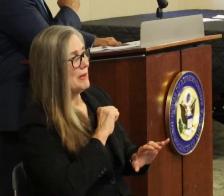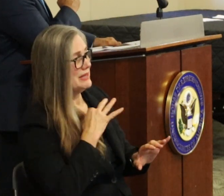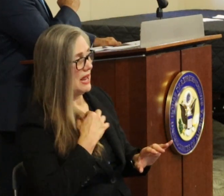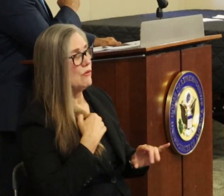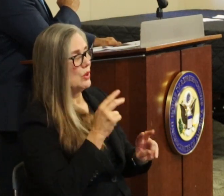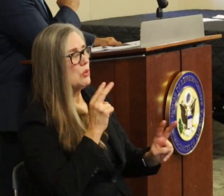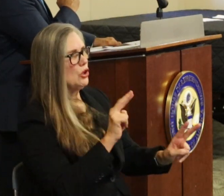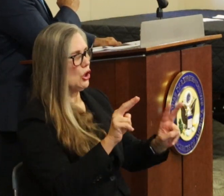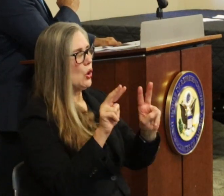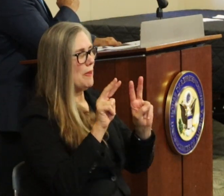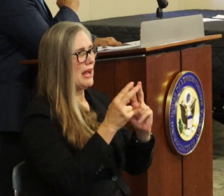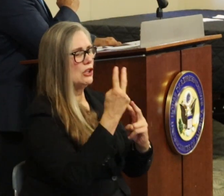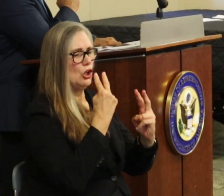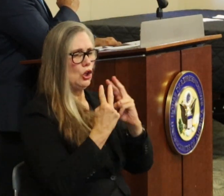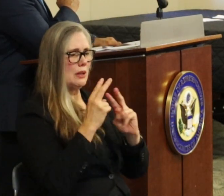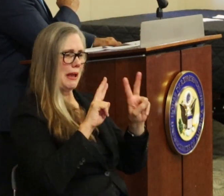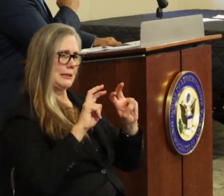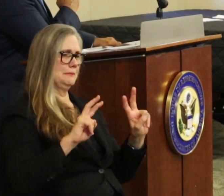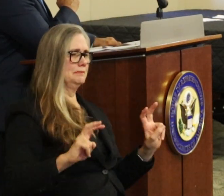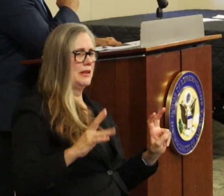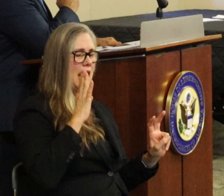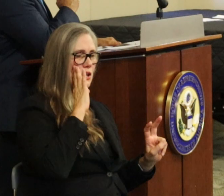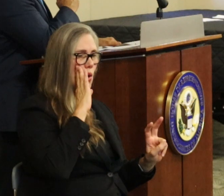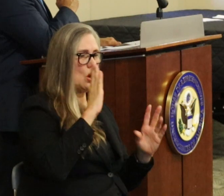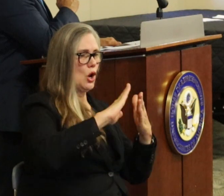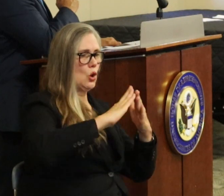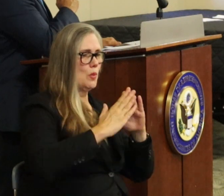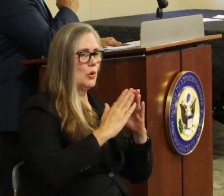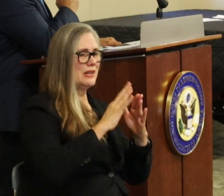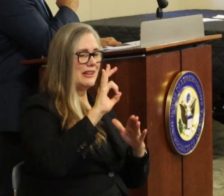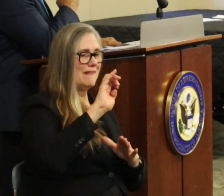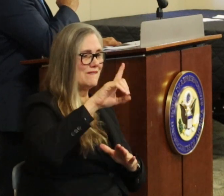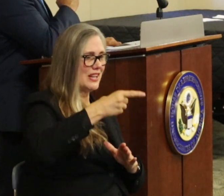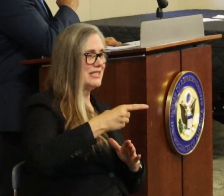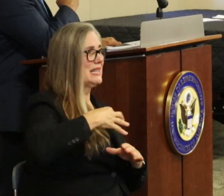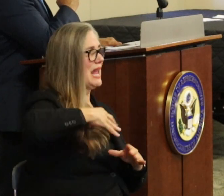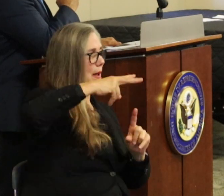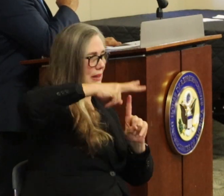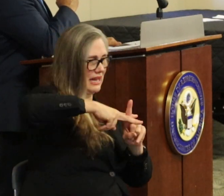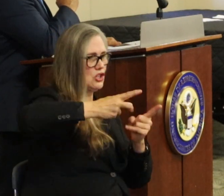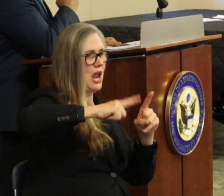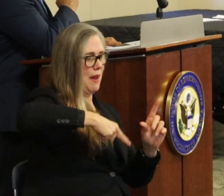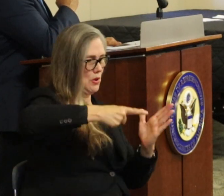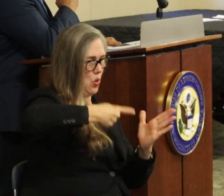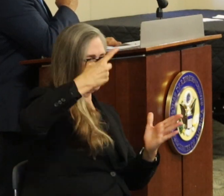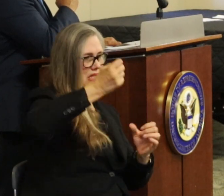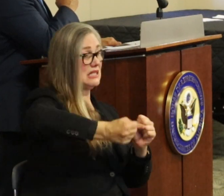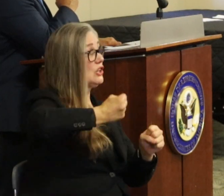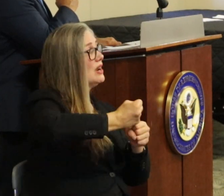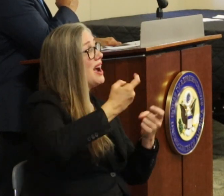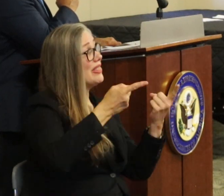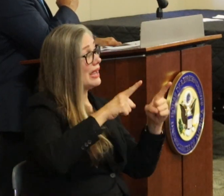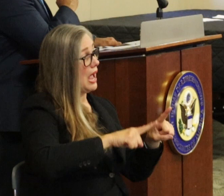there's community project funding applications that come around once a year. And that'll come around early next